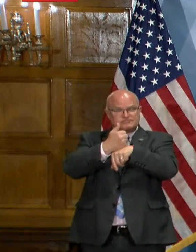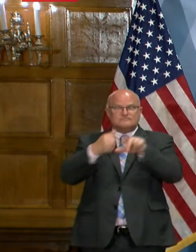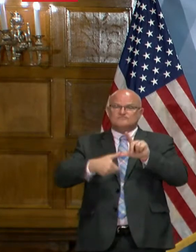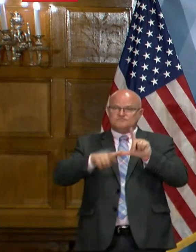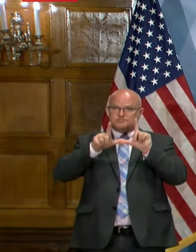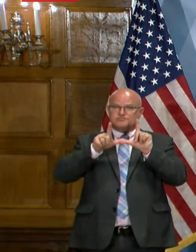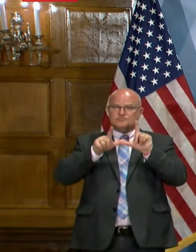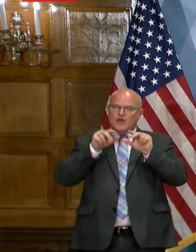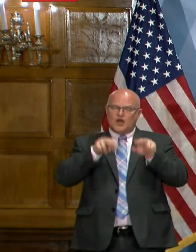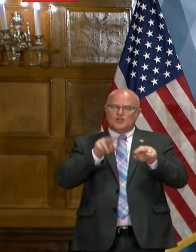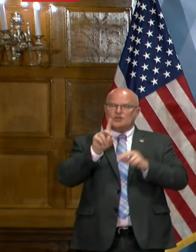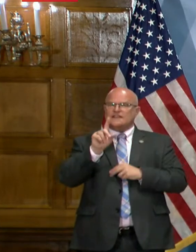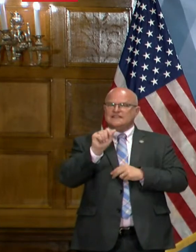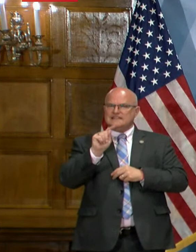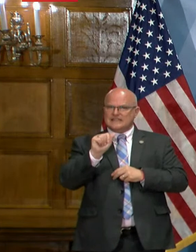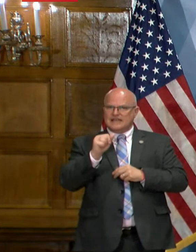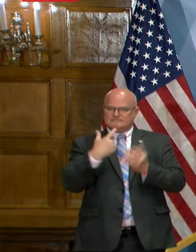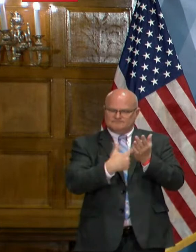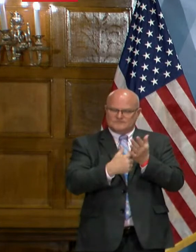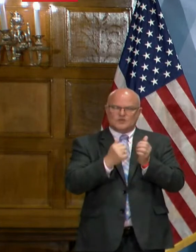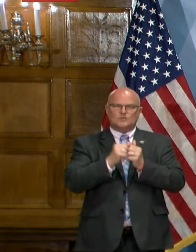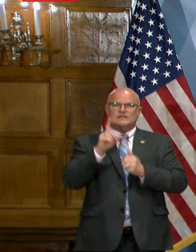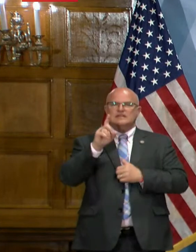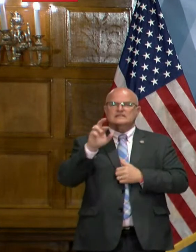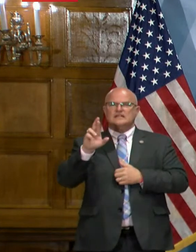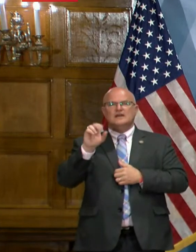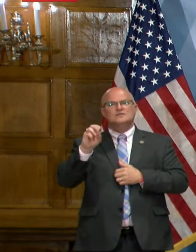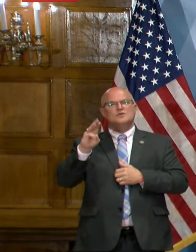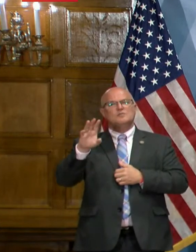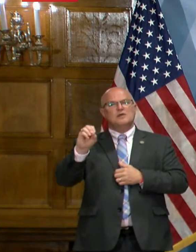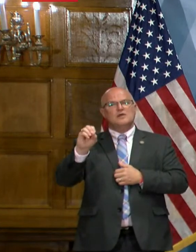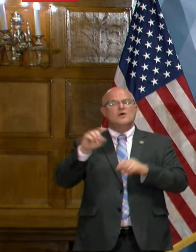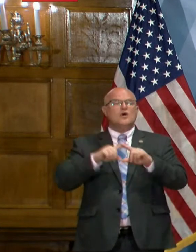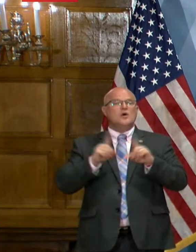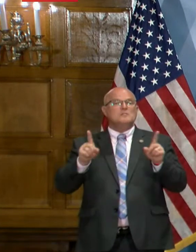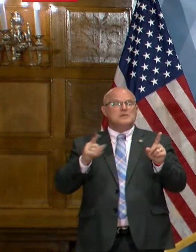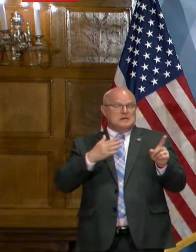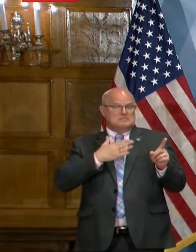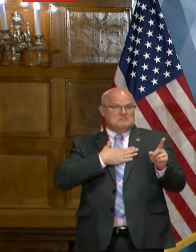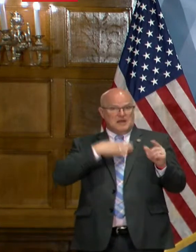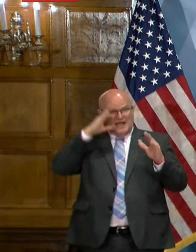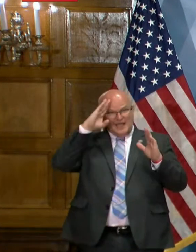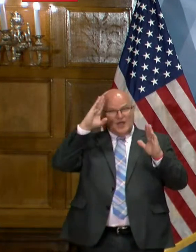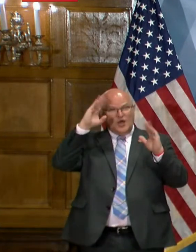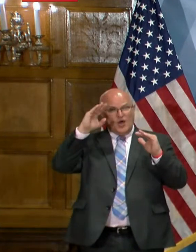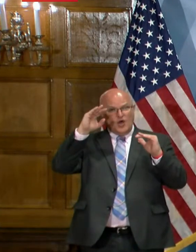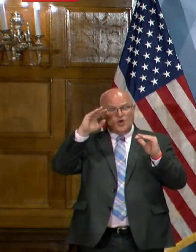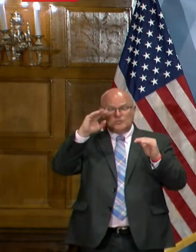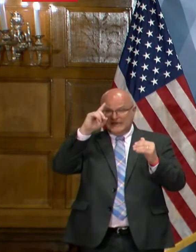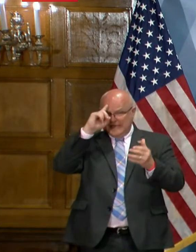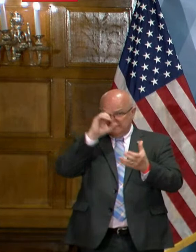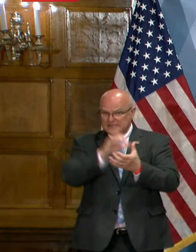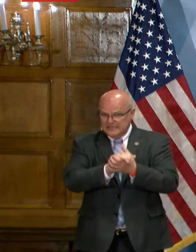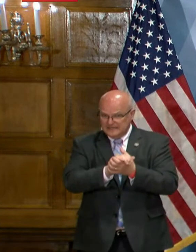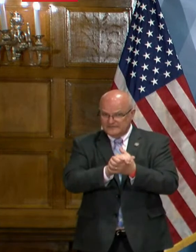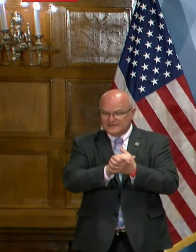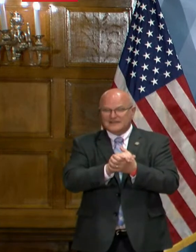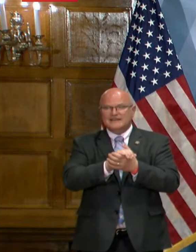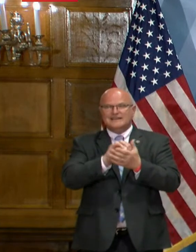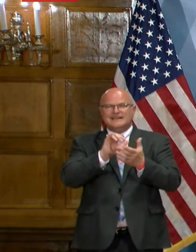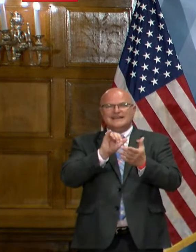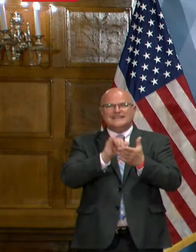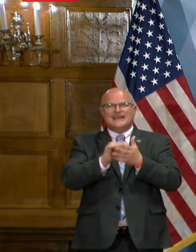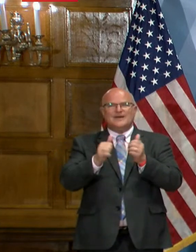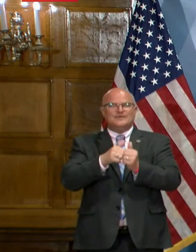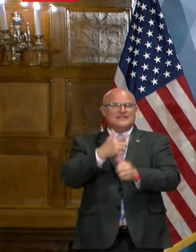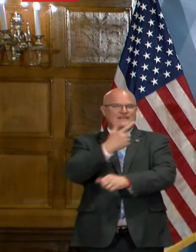the data. I'll consult with Dr. Romero, but it would be my hope and belief that